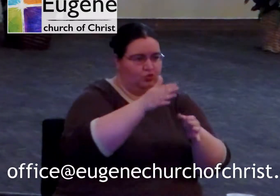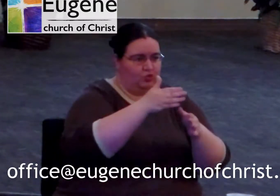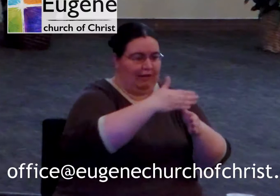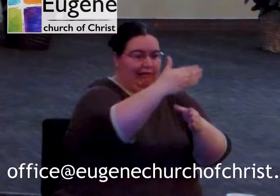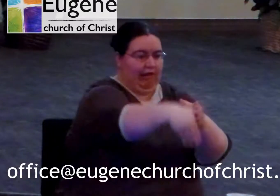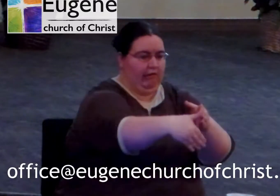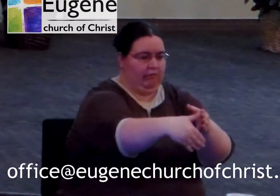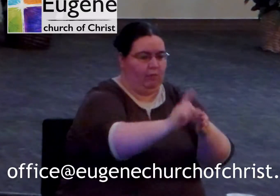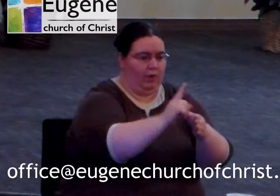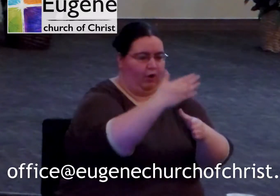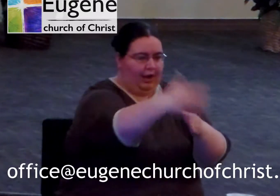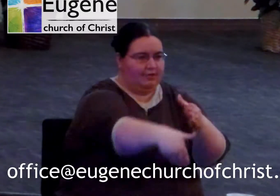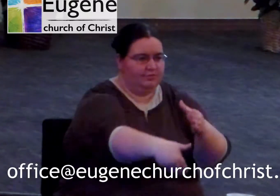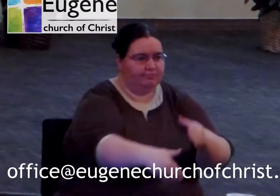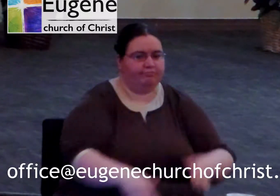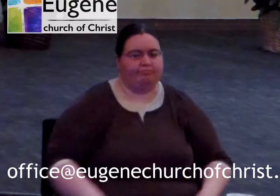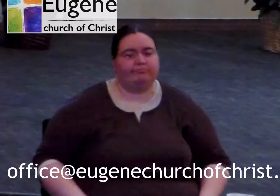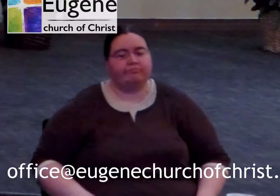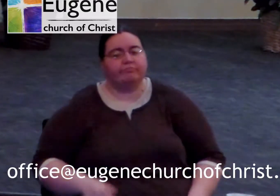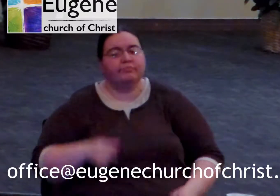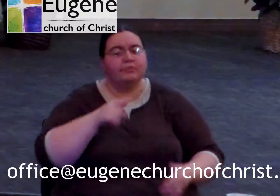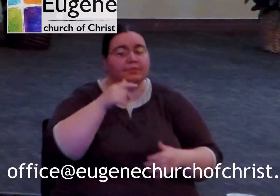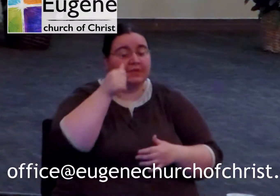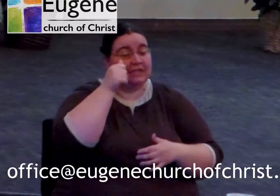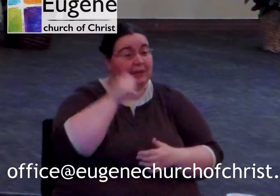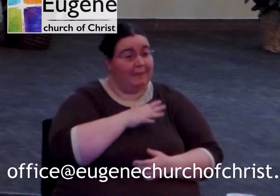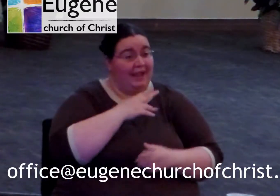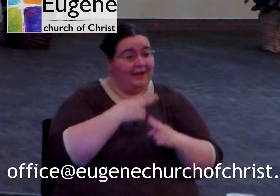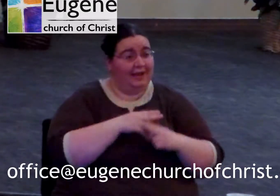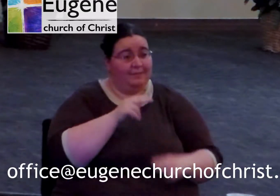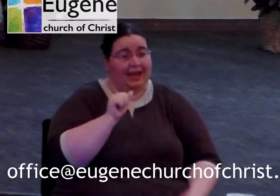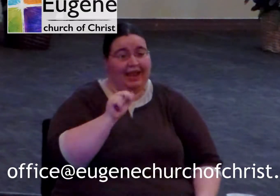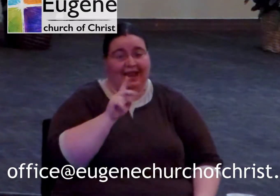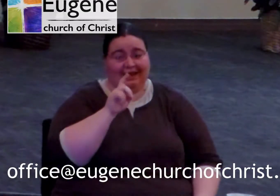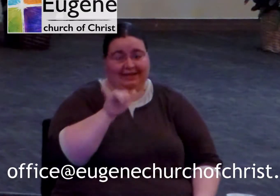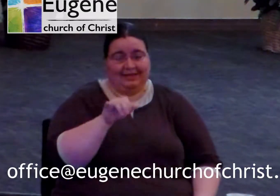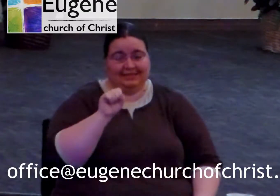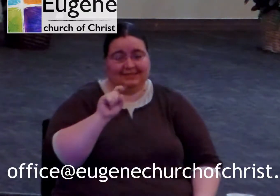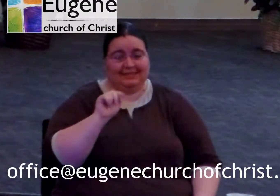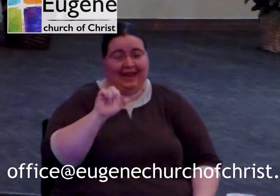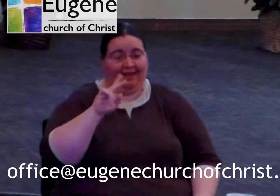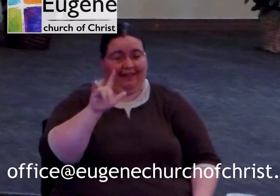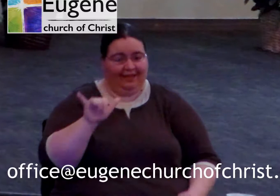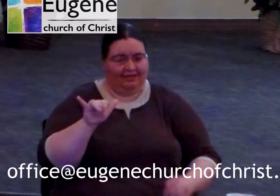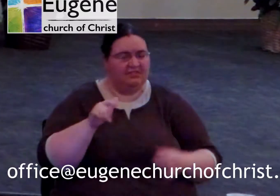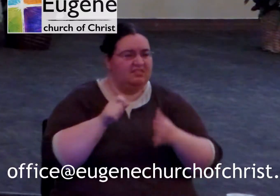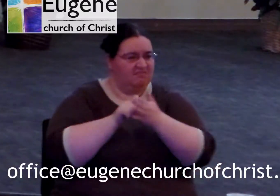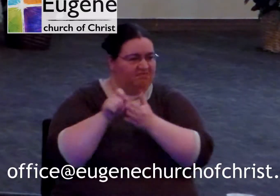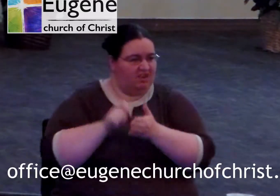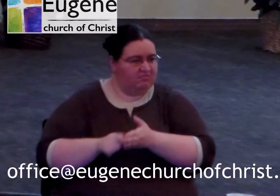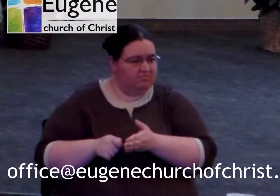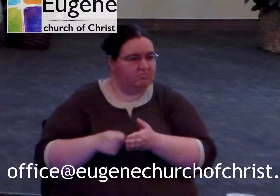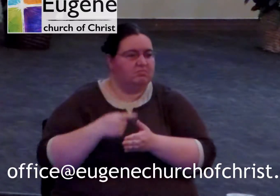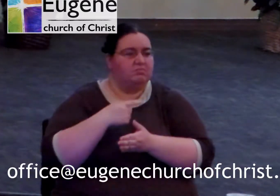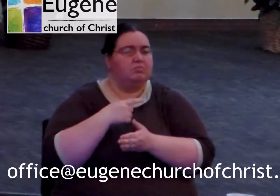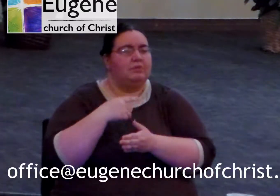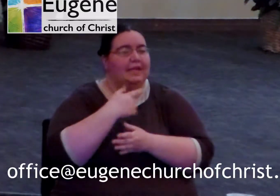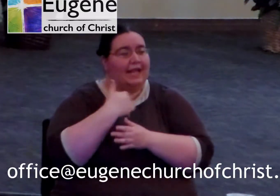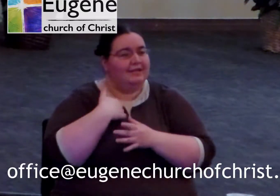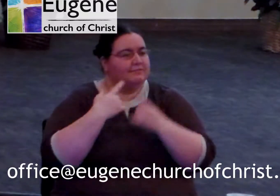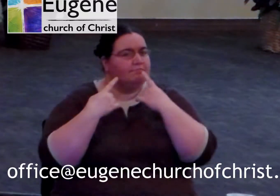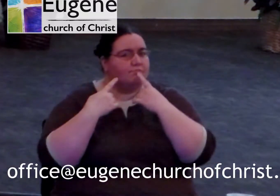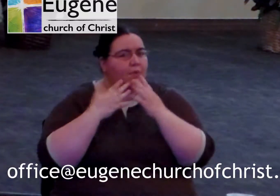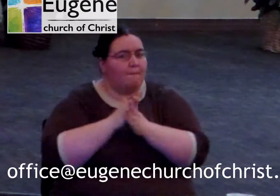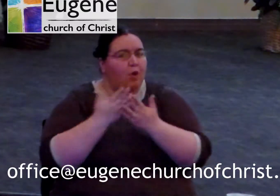all of my bags to go to Florida, I pack the right clothes. I get my swimsuit in there, I get sunglasses, I've got sunscreen, the beach